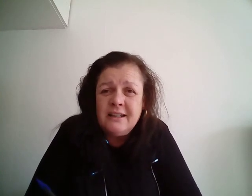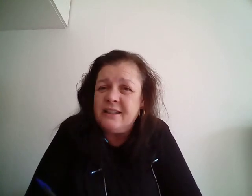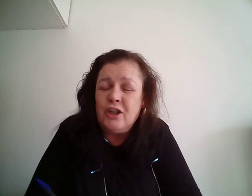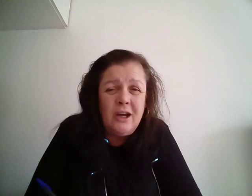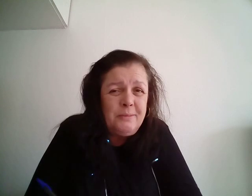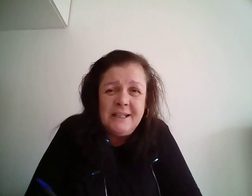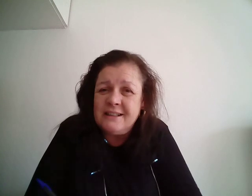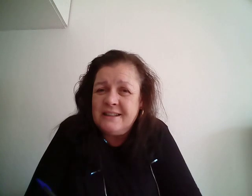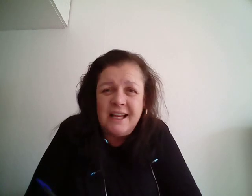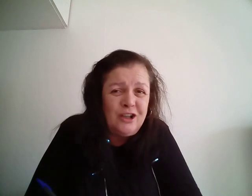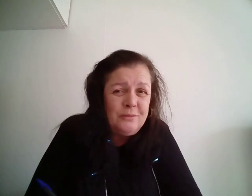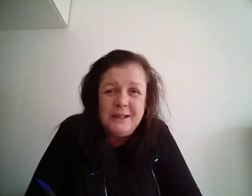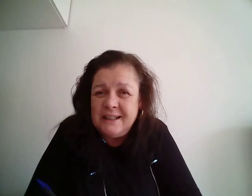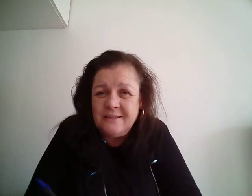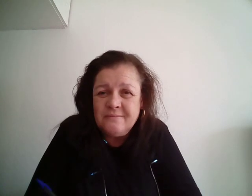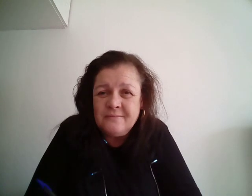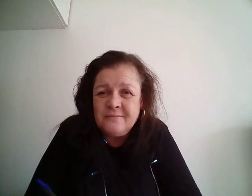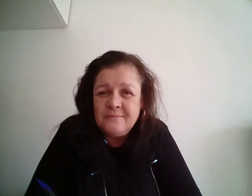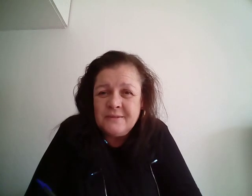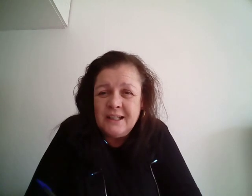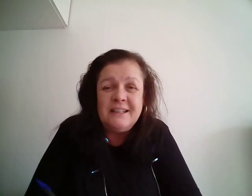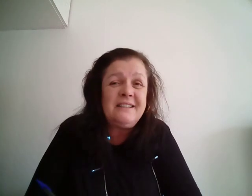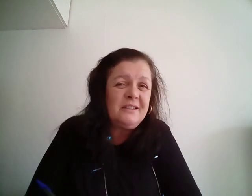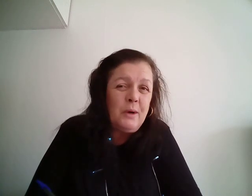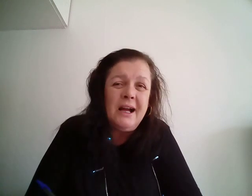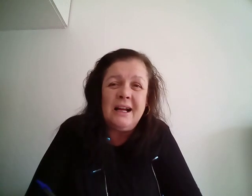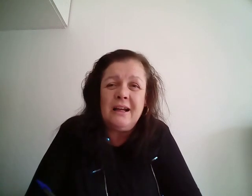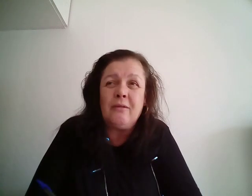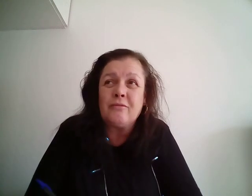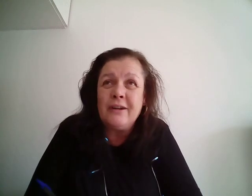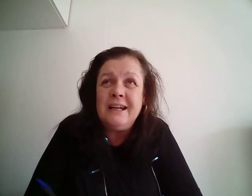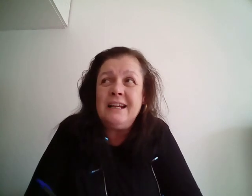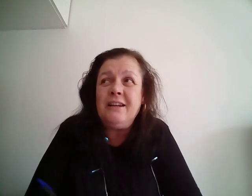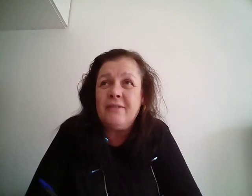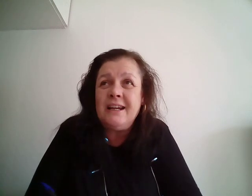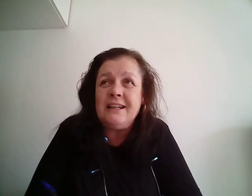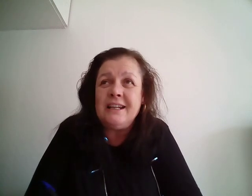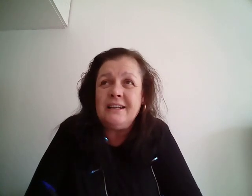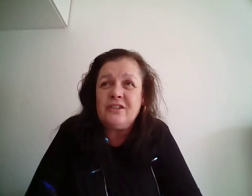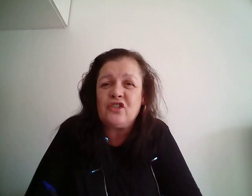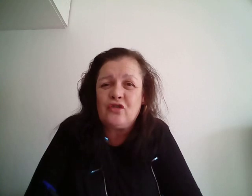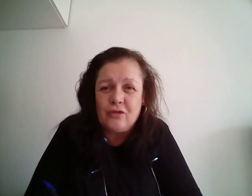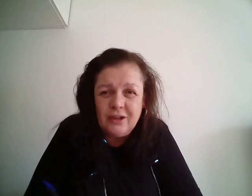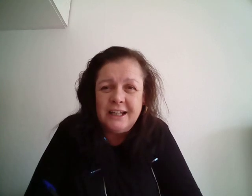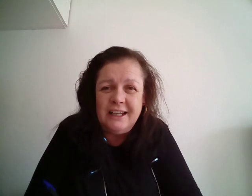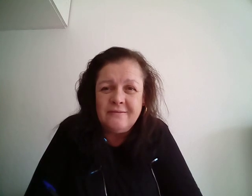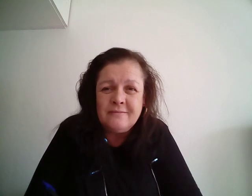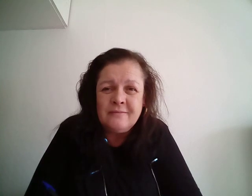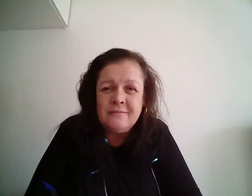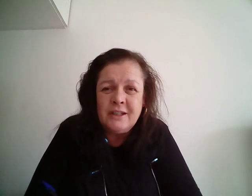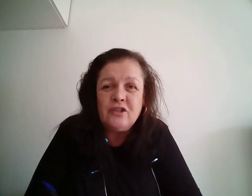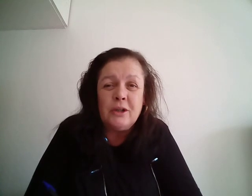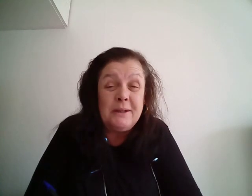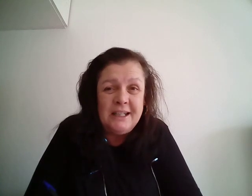So nobody can tell me, and this is why I'm really, really struggling to